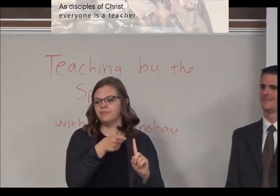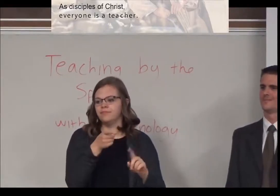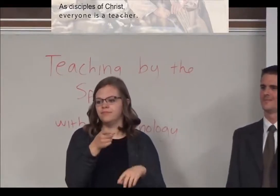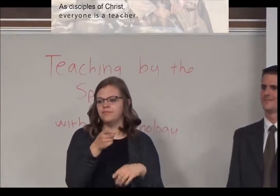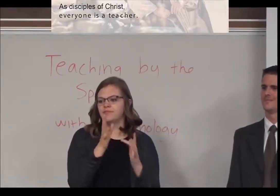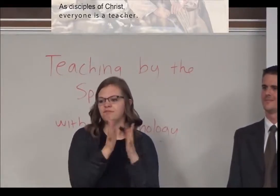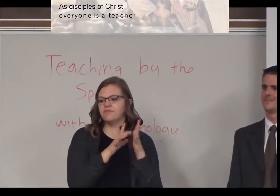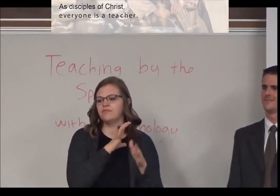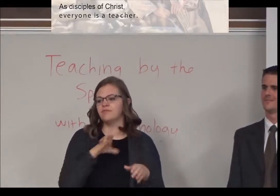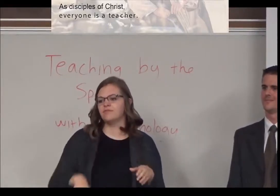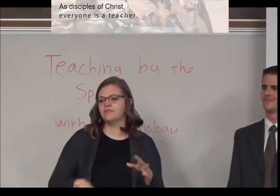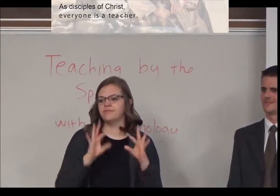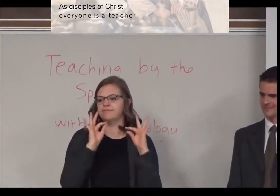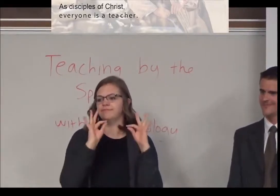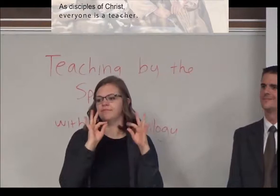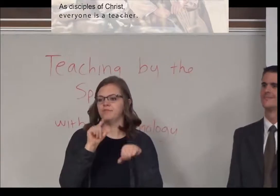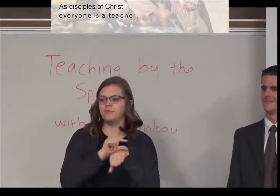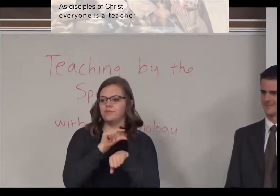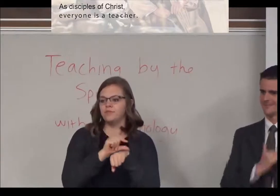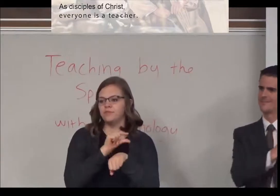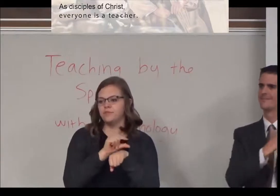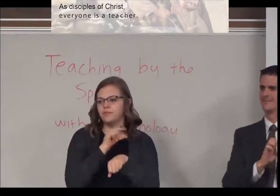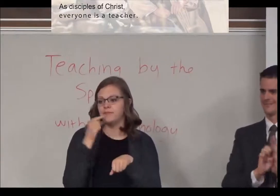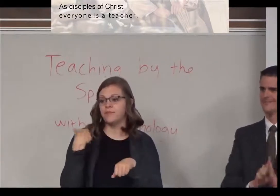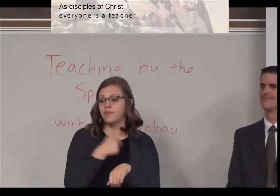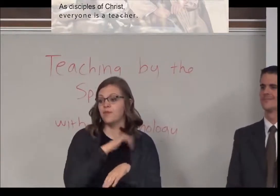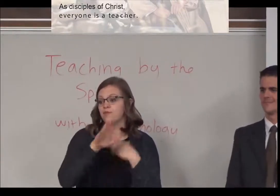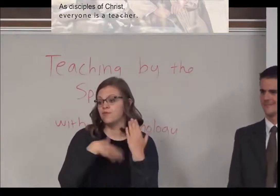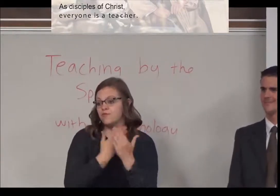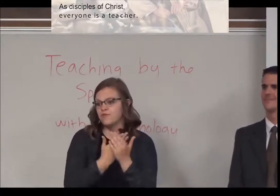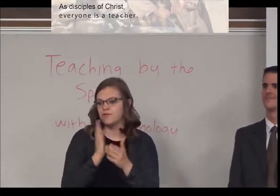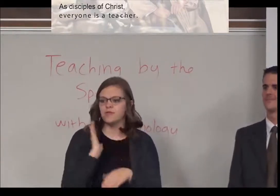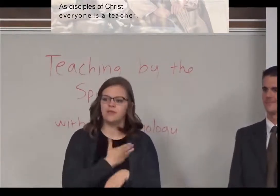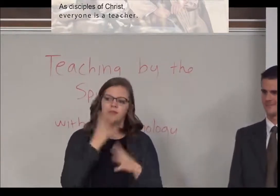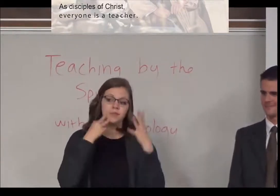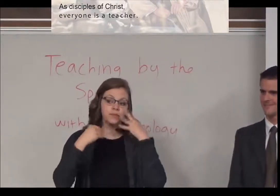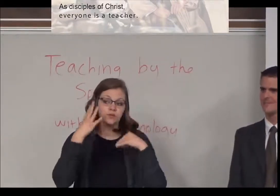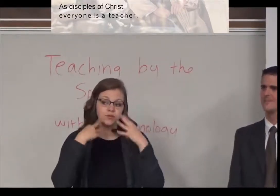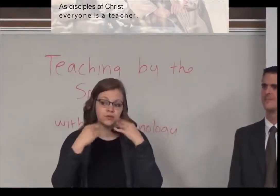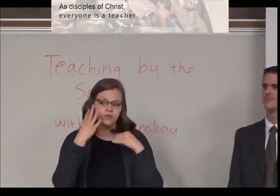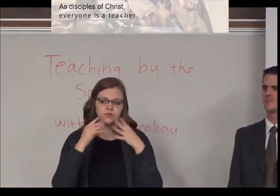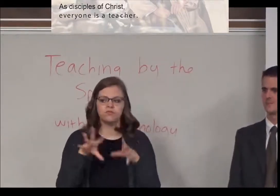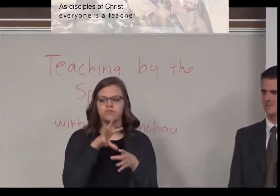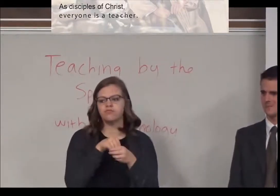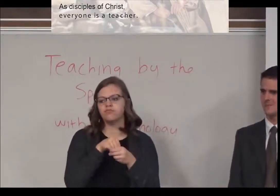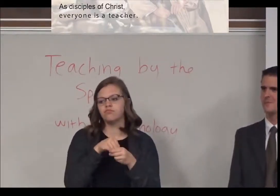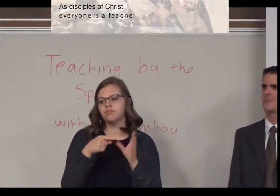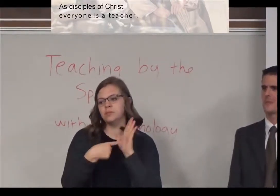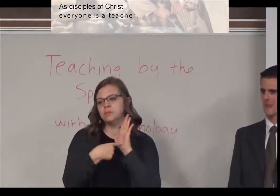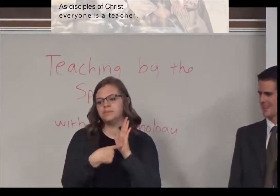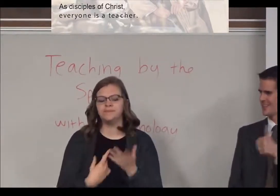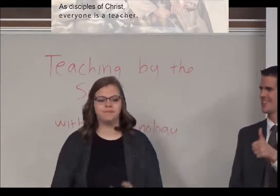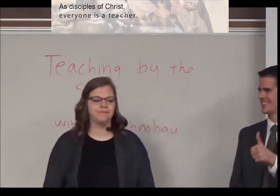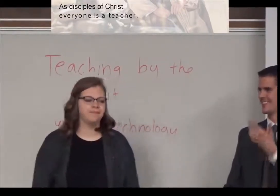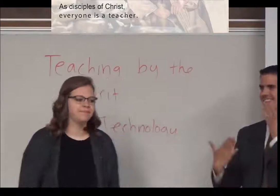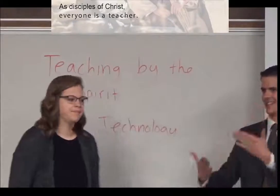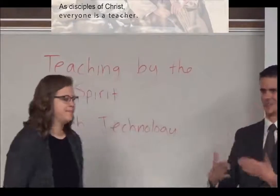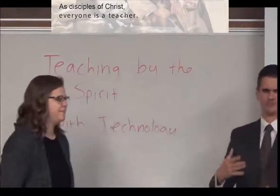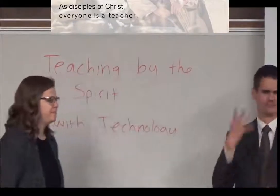That's kind of what he said. Christ taught by example. And we all follow that through our own experiences.